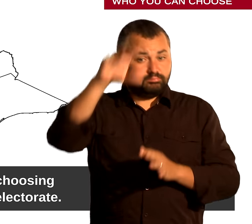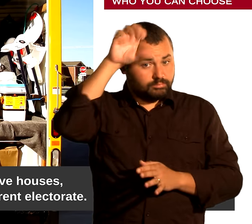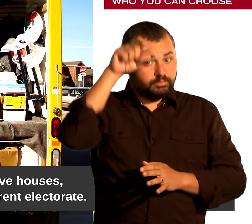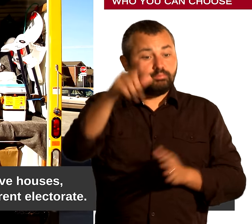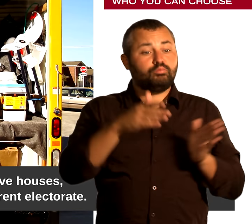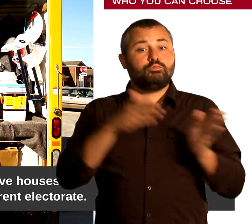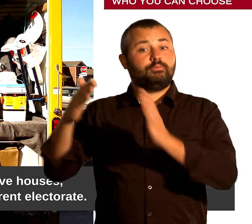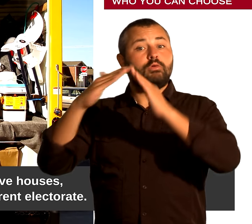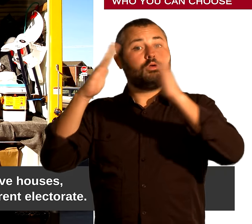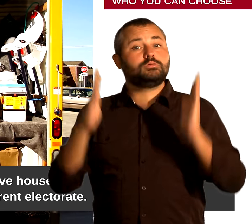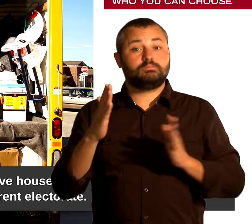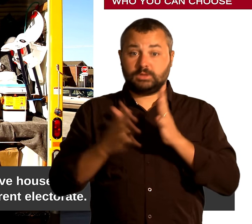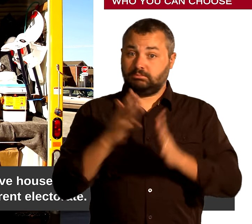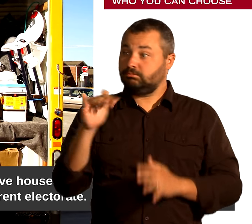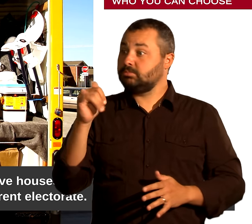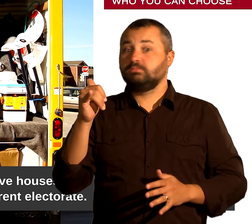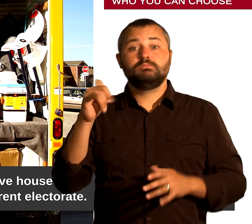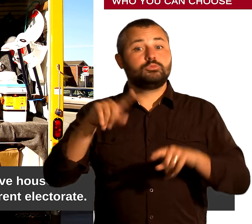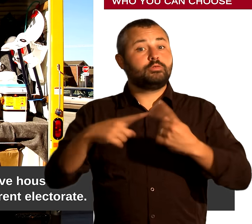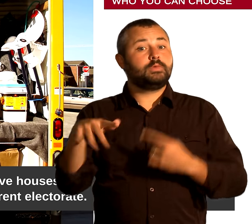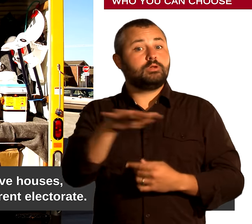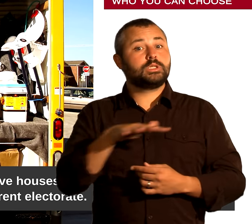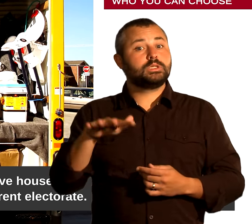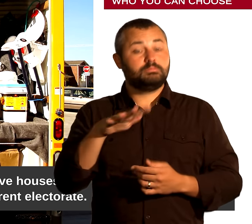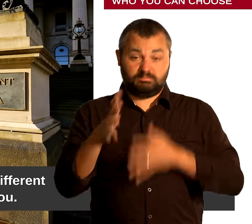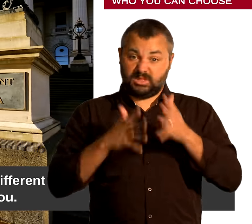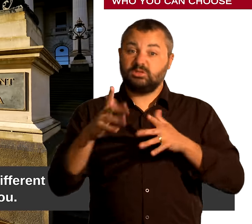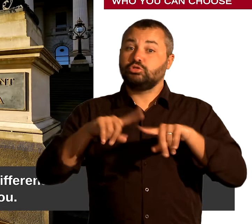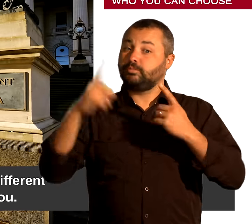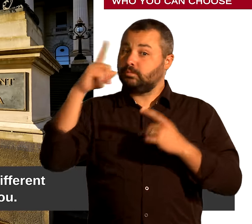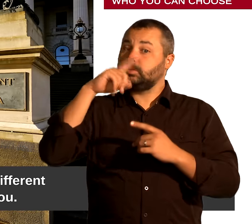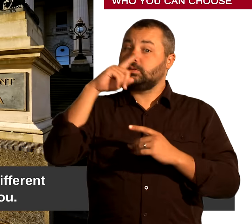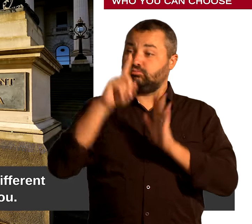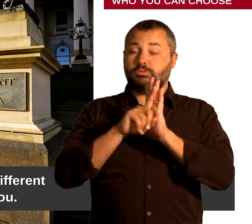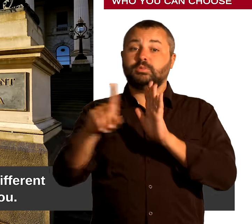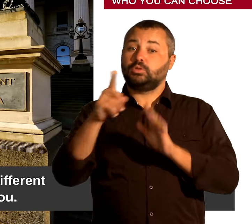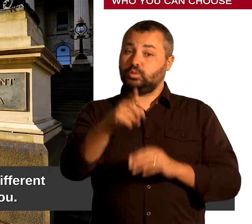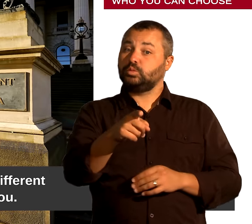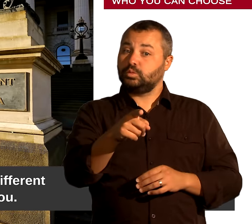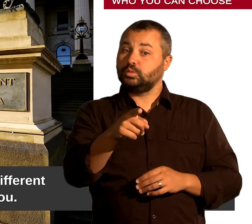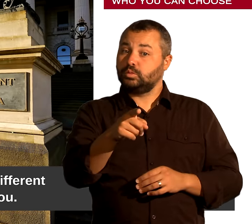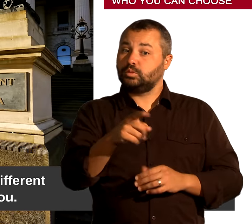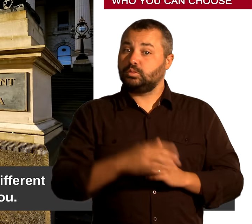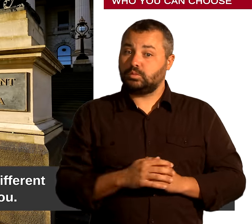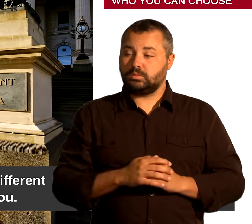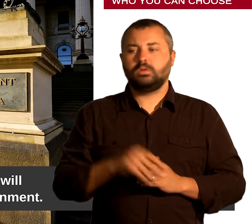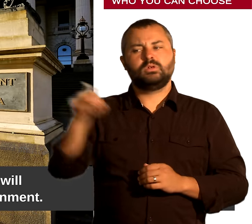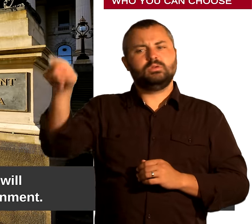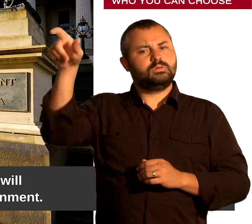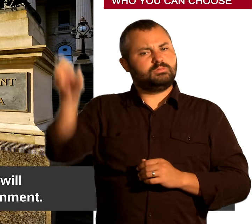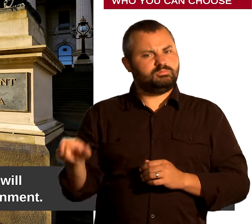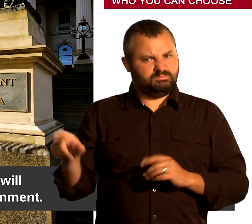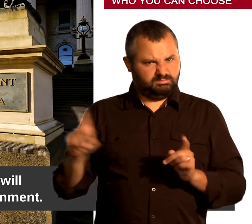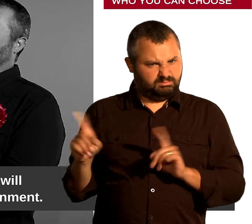Remember, when you move houses, you may also move to a different electorate. That would mean that different people will represent you. The person